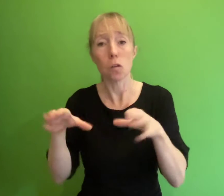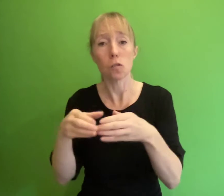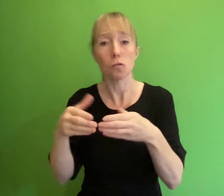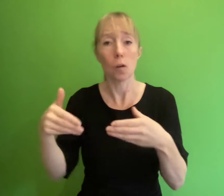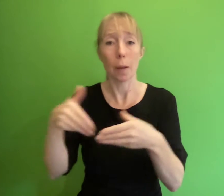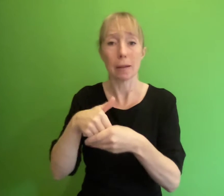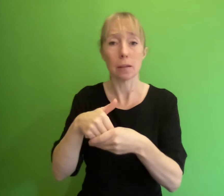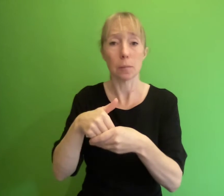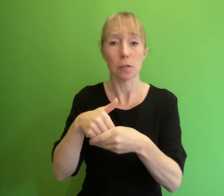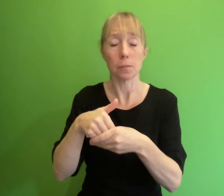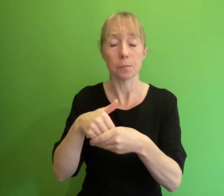Co-production.